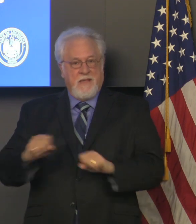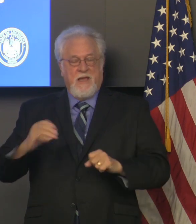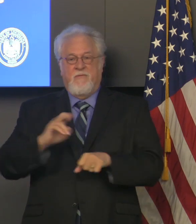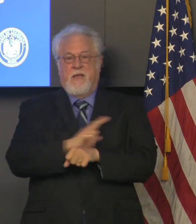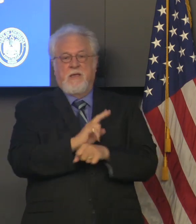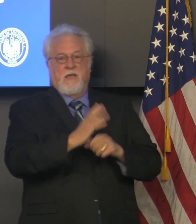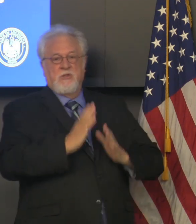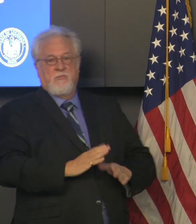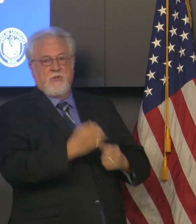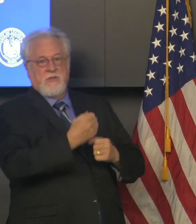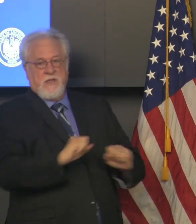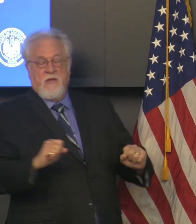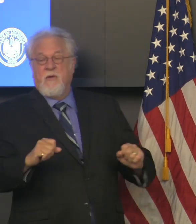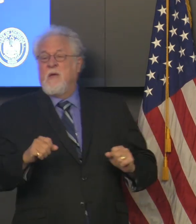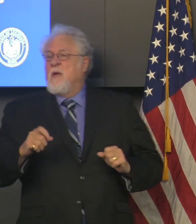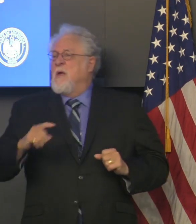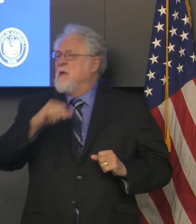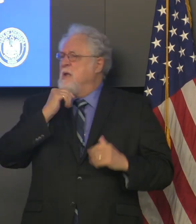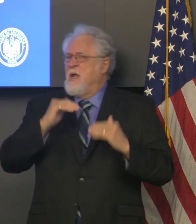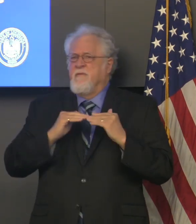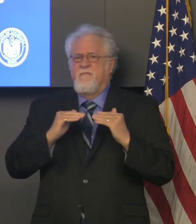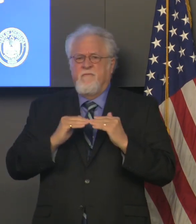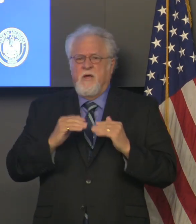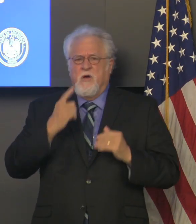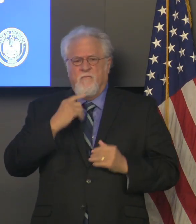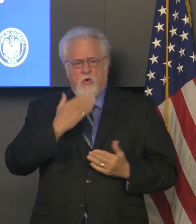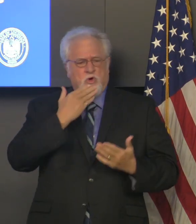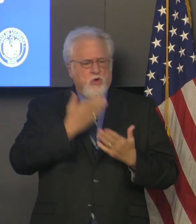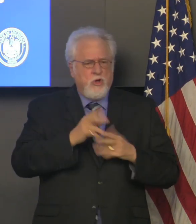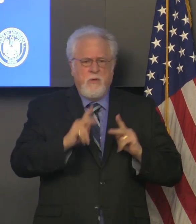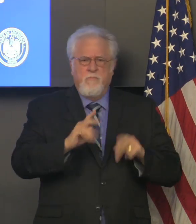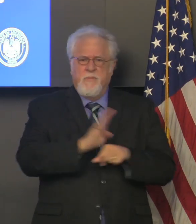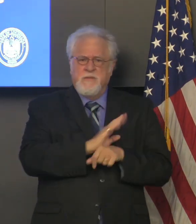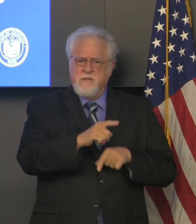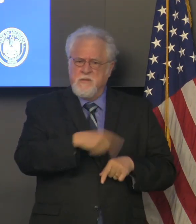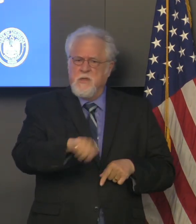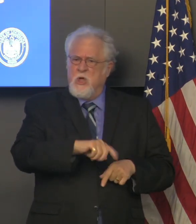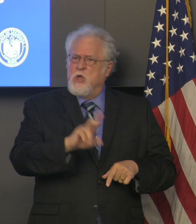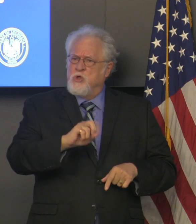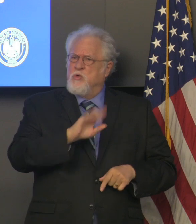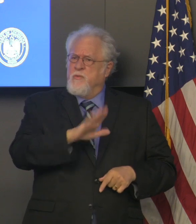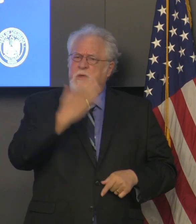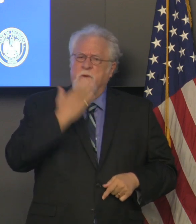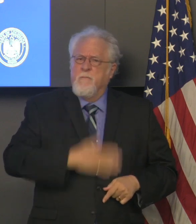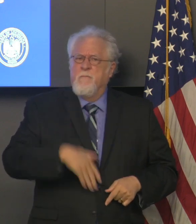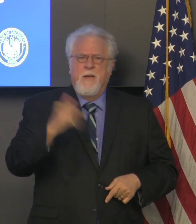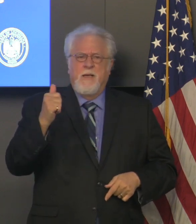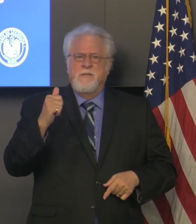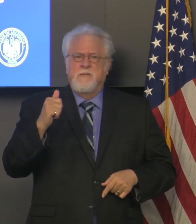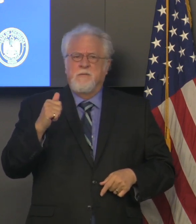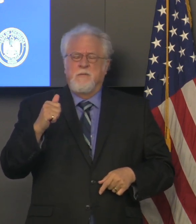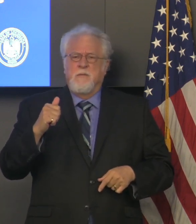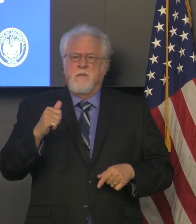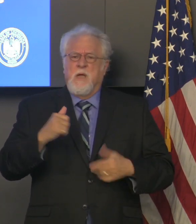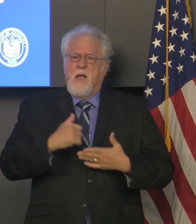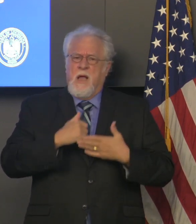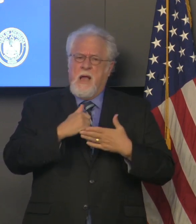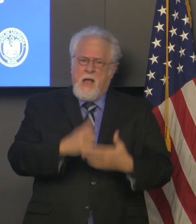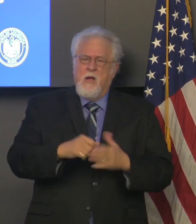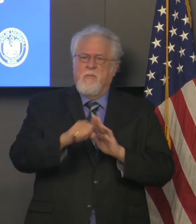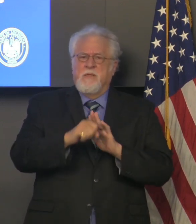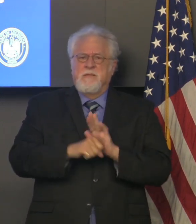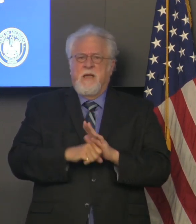safe. And it's just not fair for the good businesses out there who are doing their best to help the